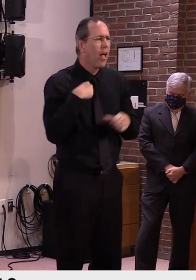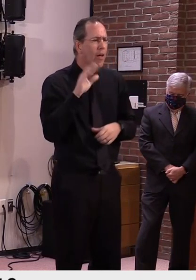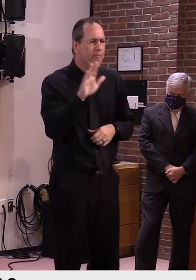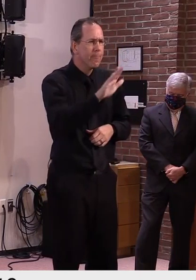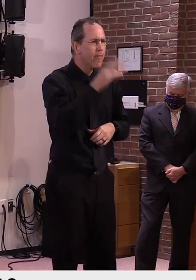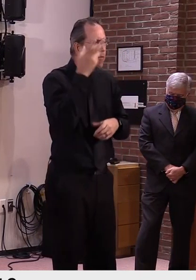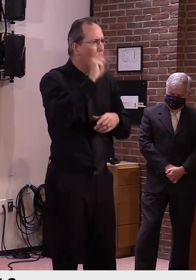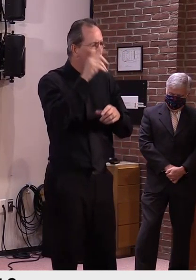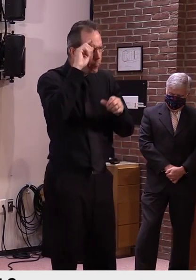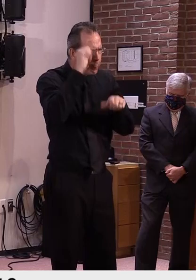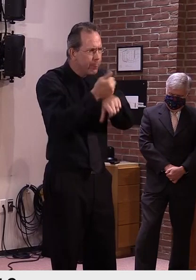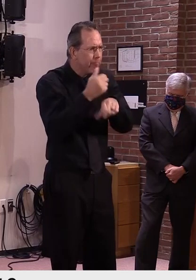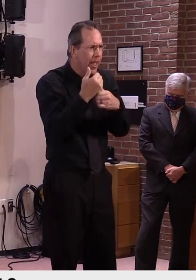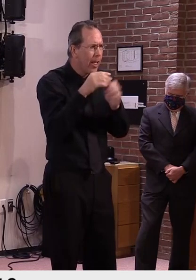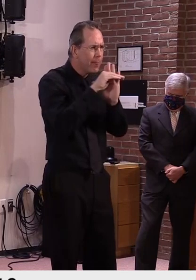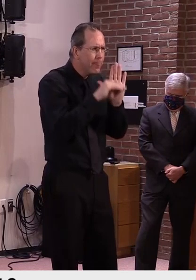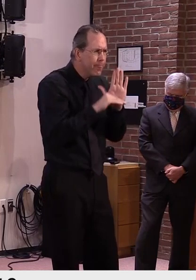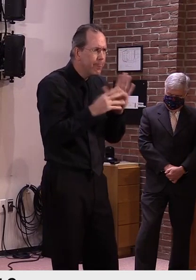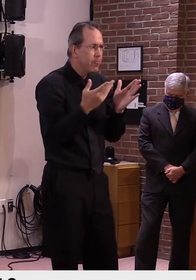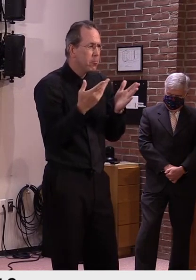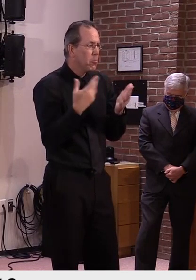provide any help we can,